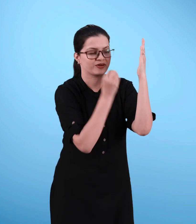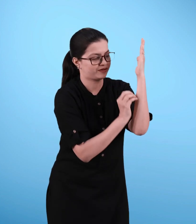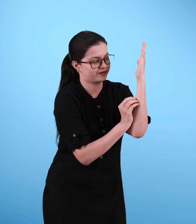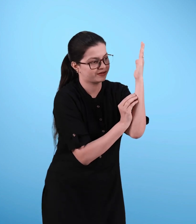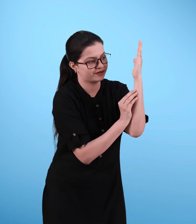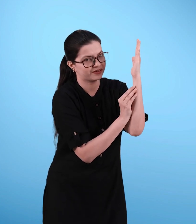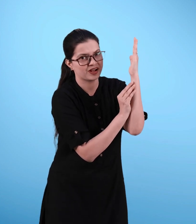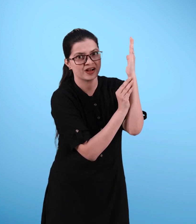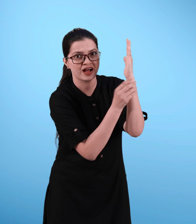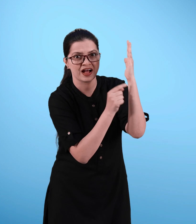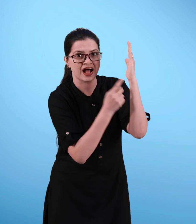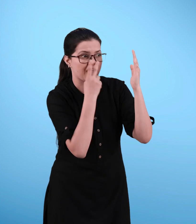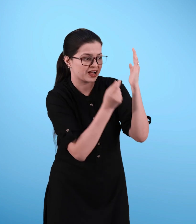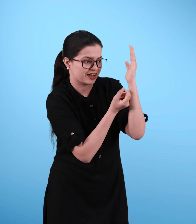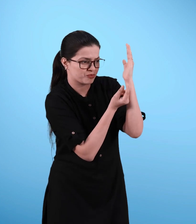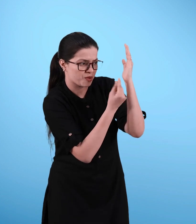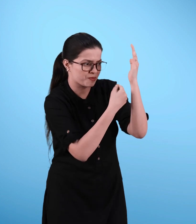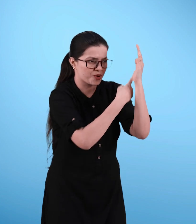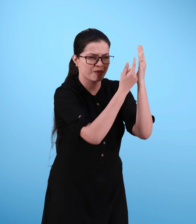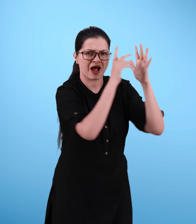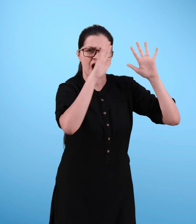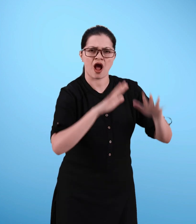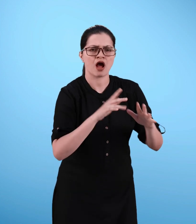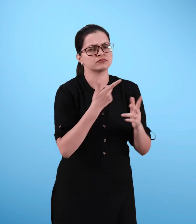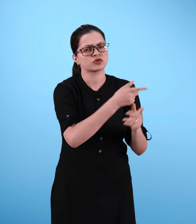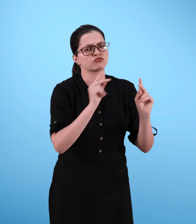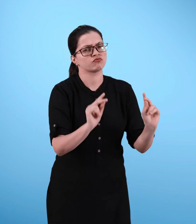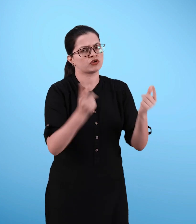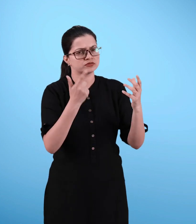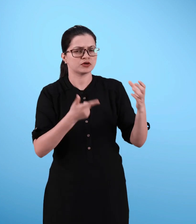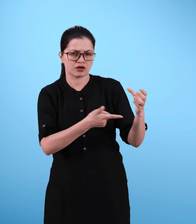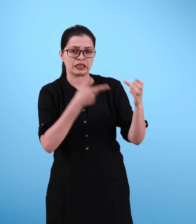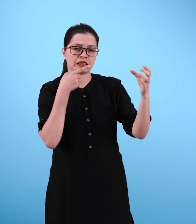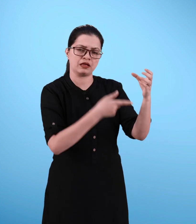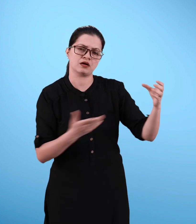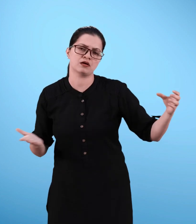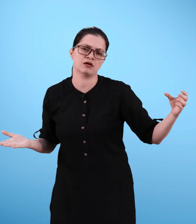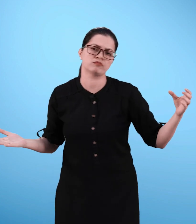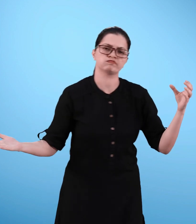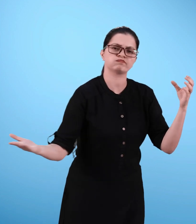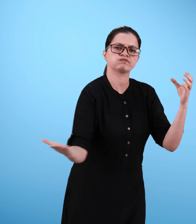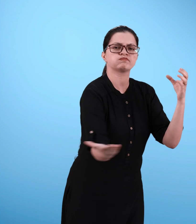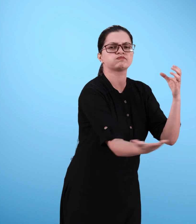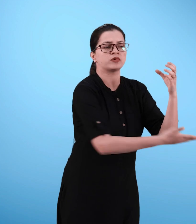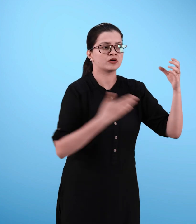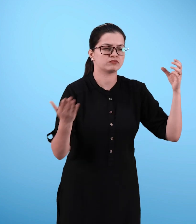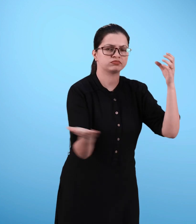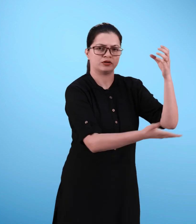Start. The stems of the harvested plants are immersed in water for a The few stems days. of the harvested plants